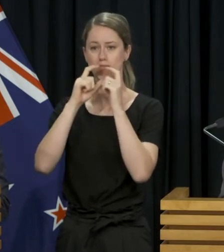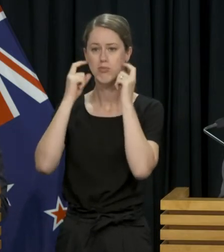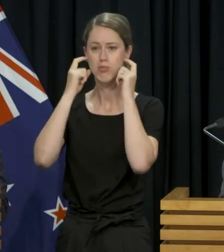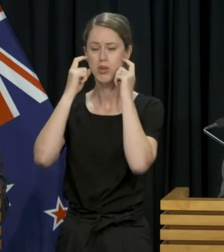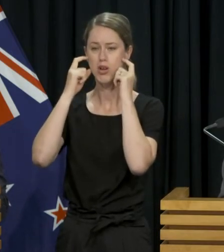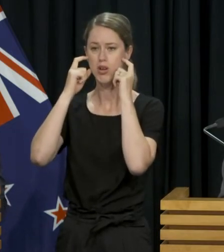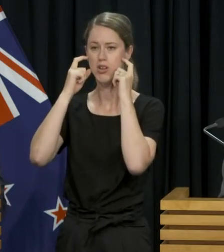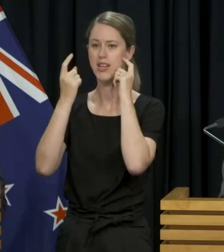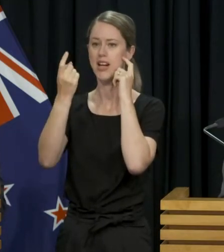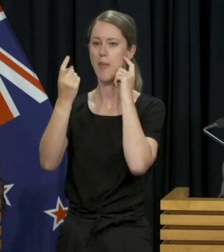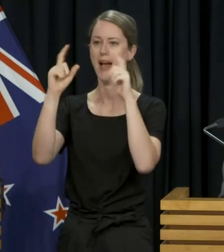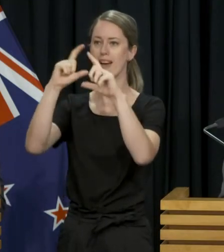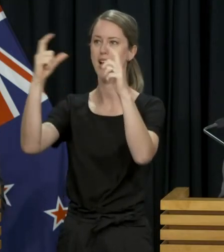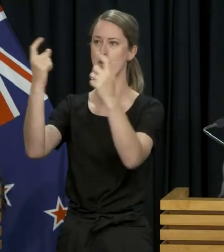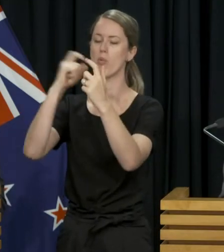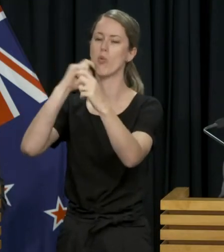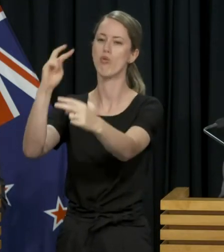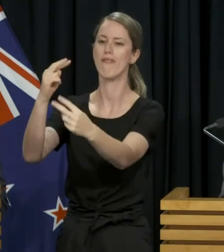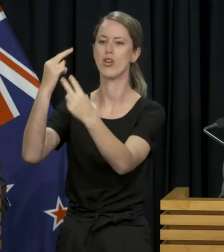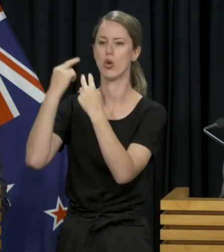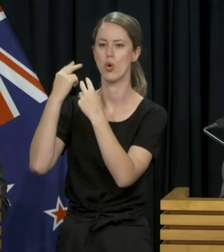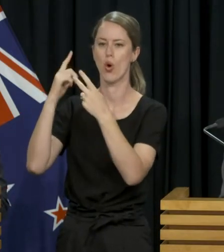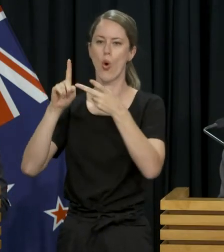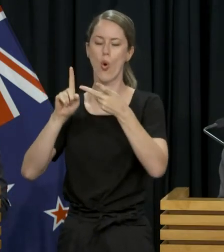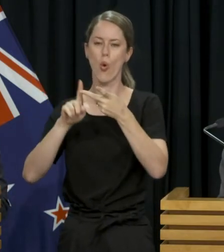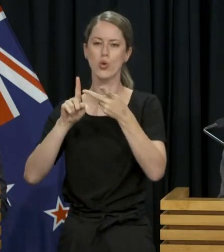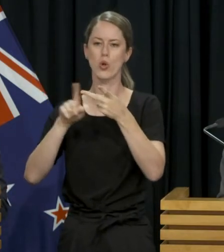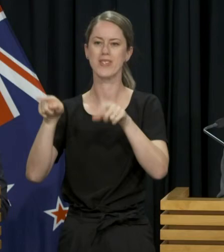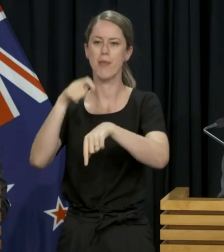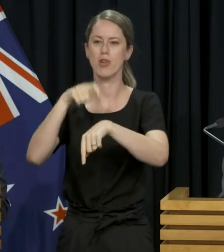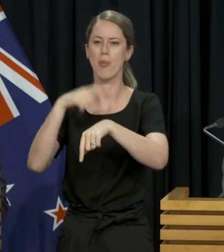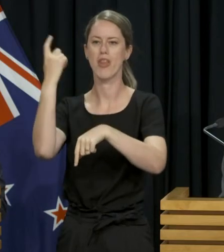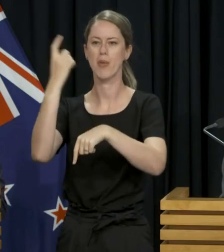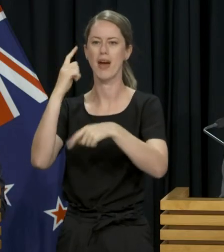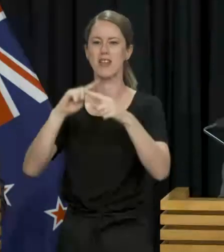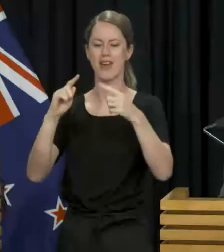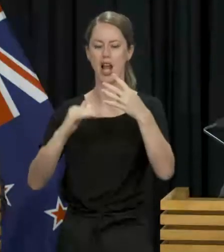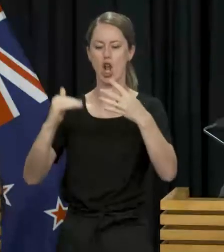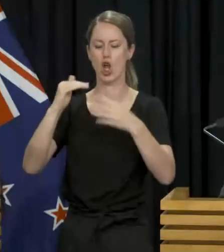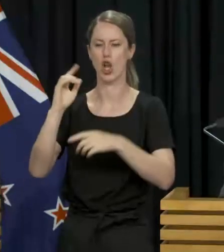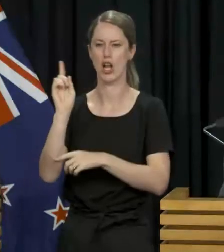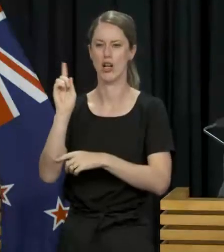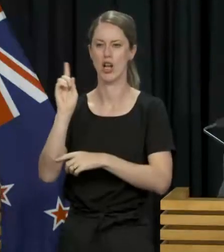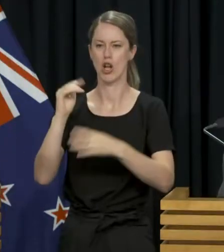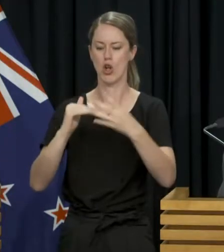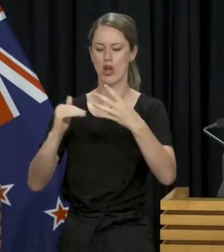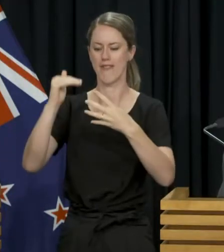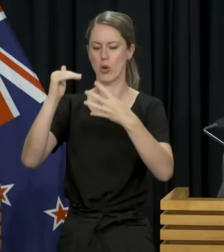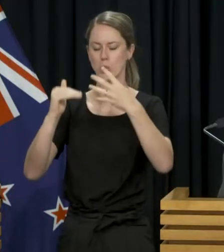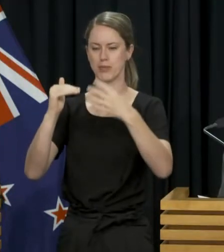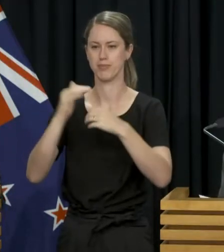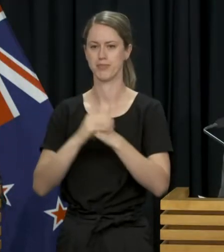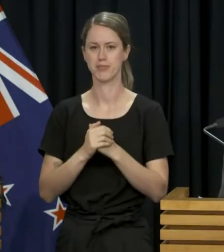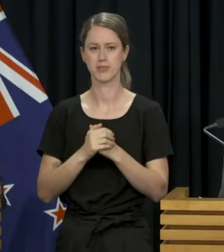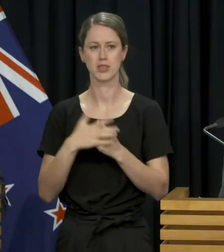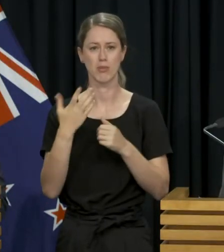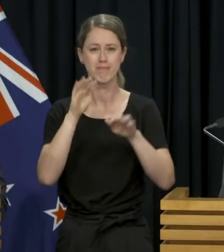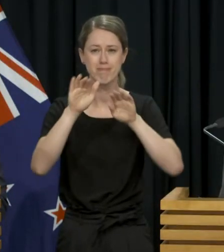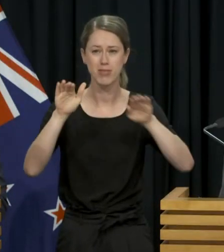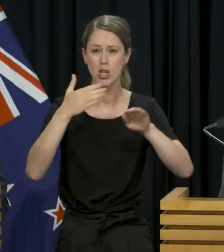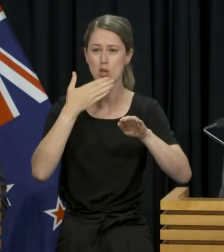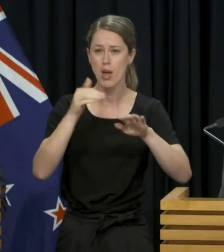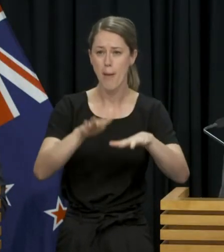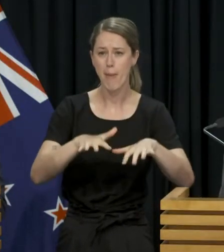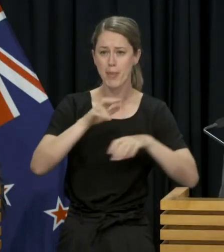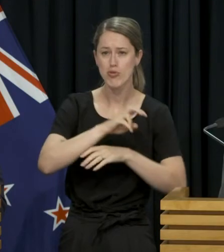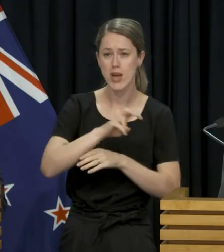Monday alongside our consideration of alert levels. But for now, I want to remind all those who use public